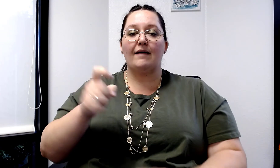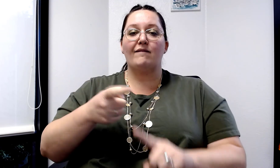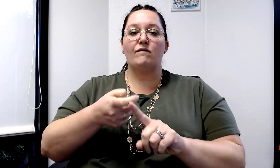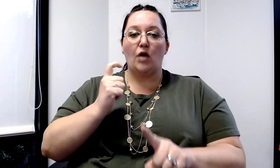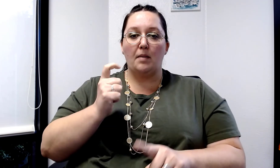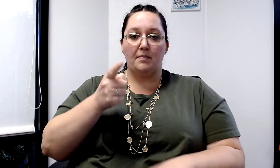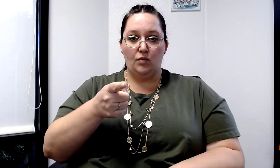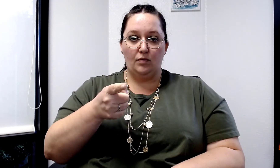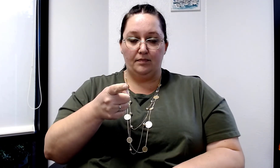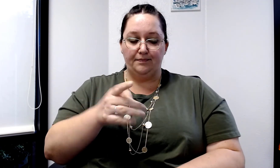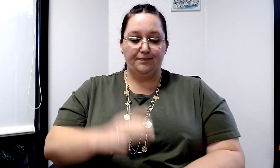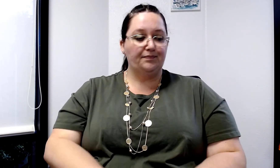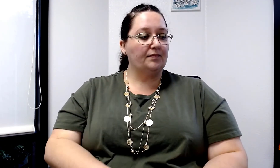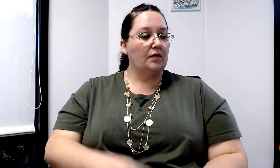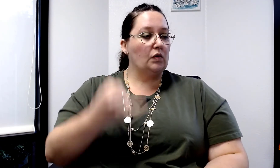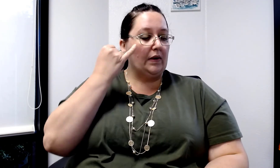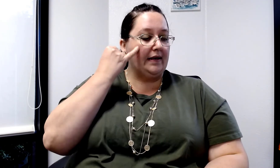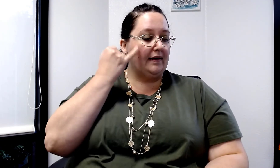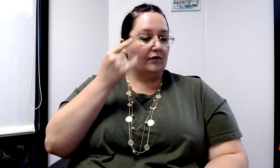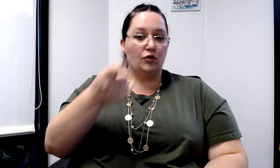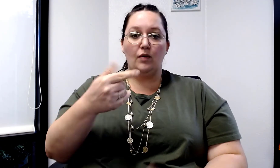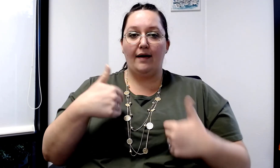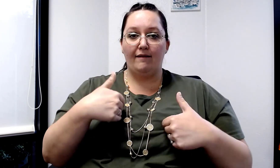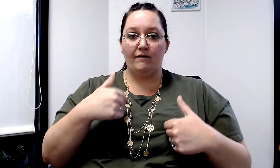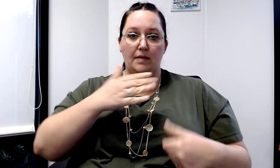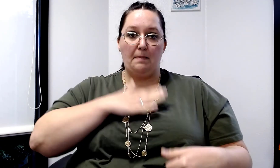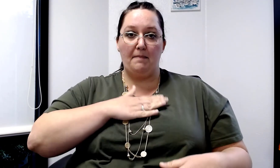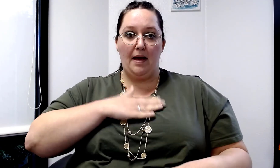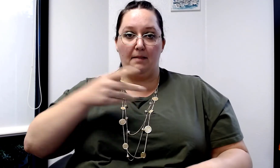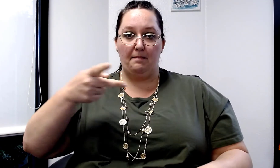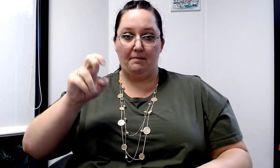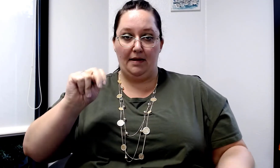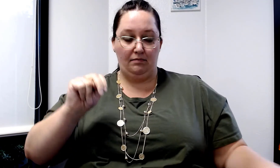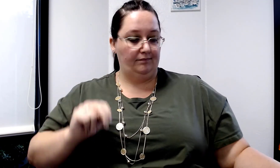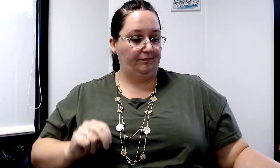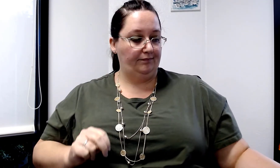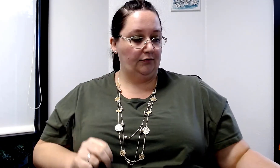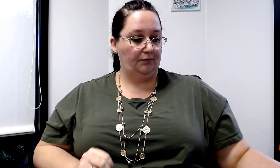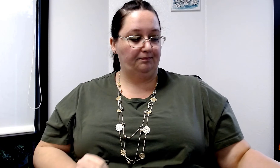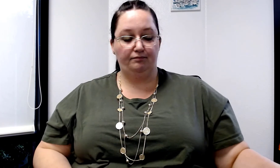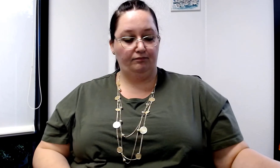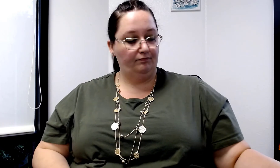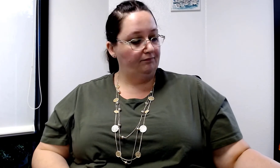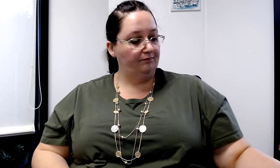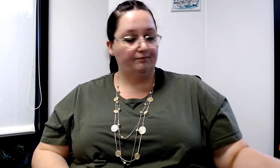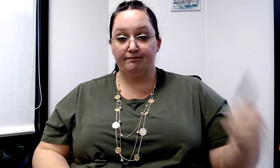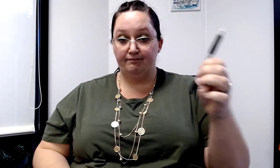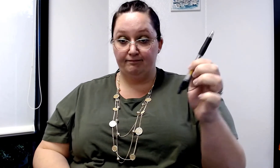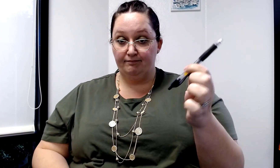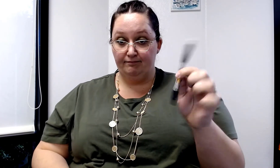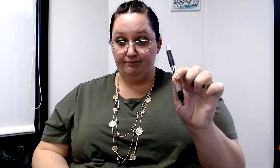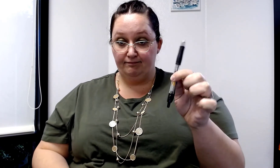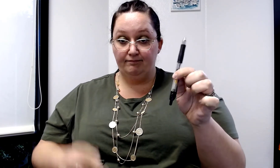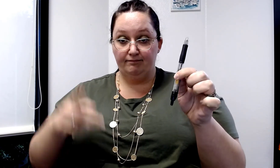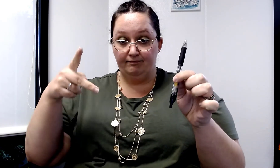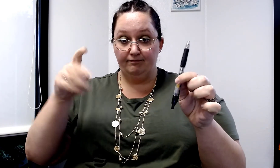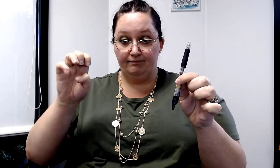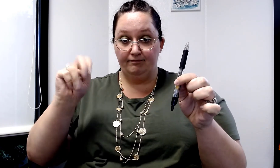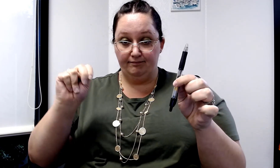The sign take as in I'm going to be taking something from you. So say you have my pen. All right, here's my pen.